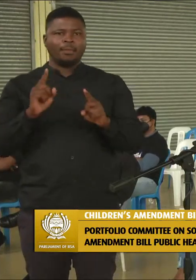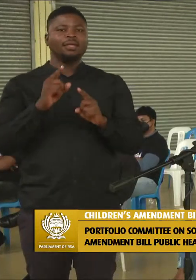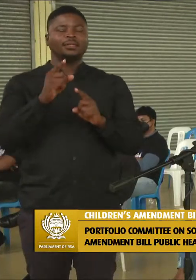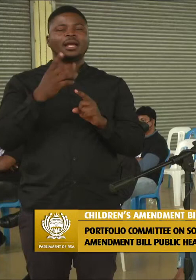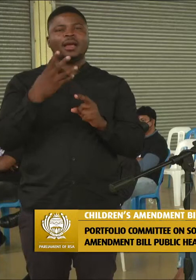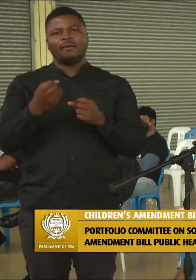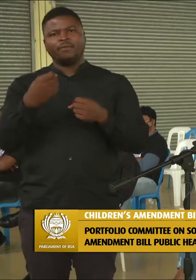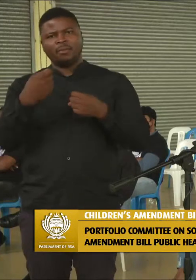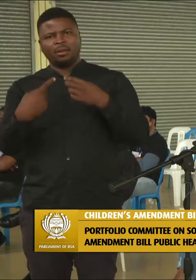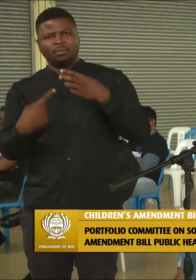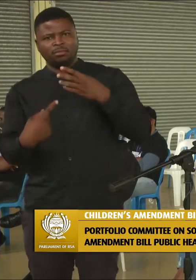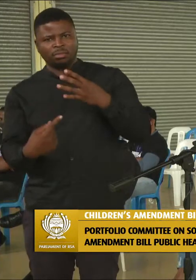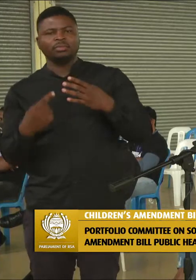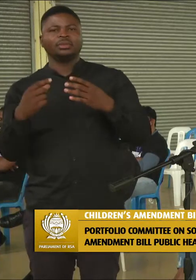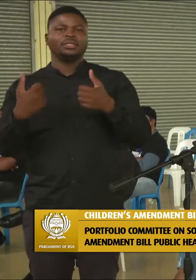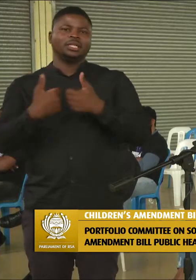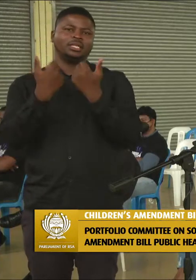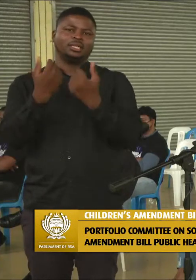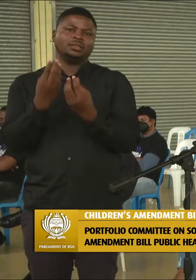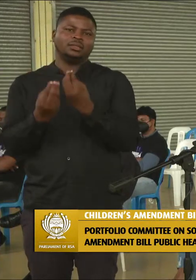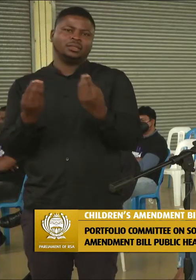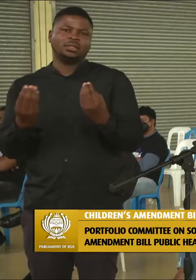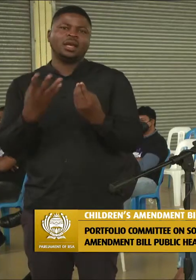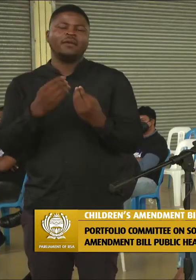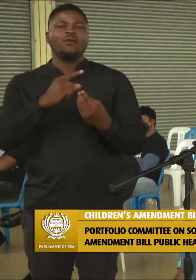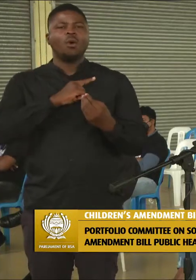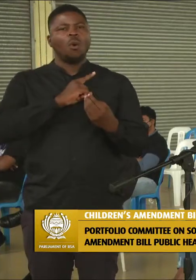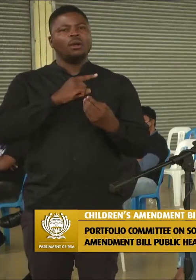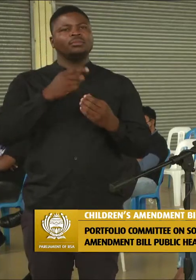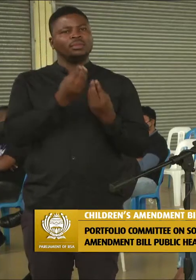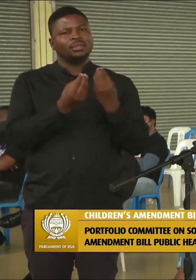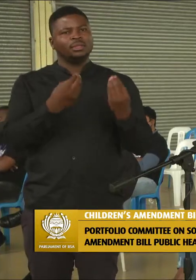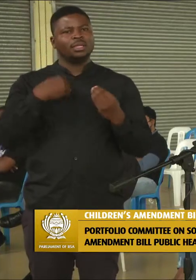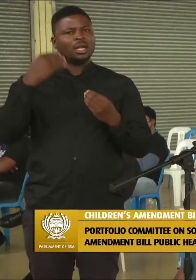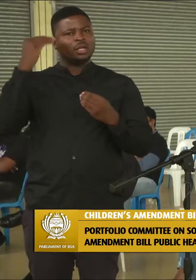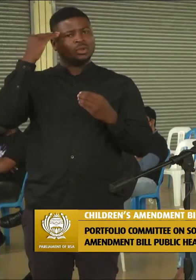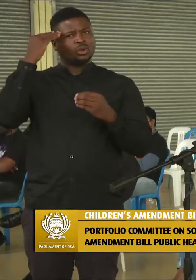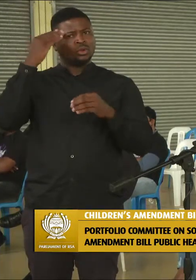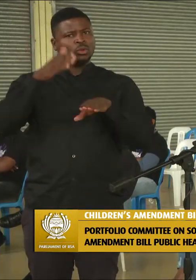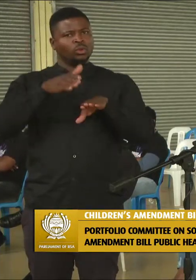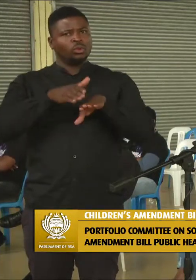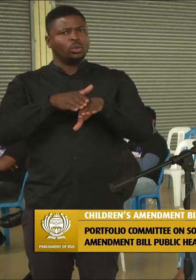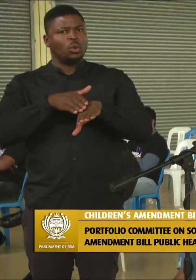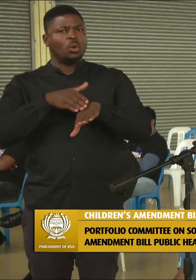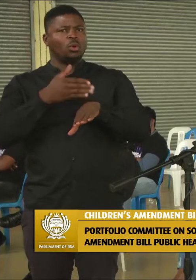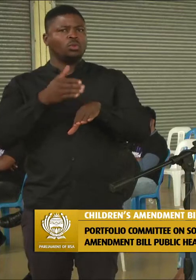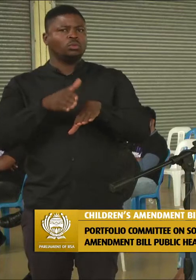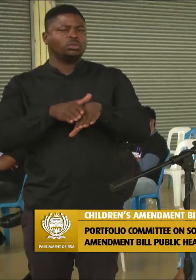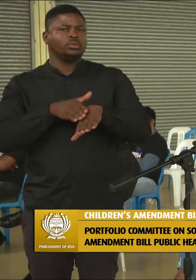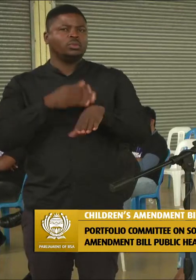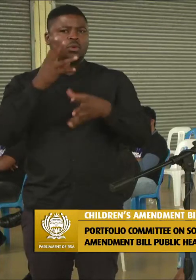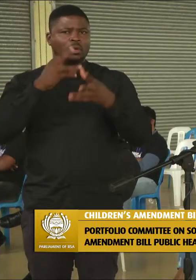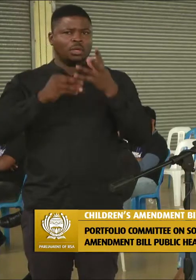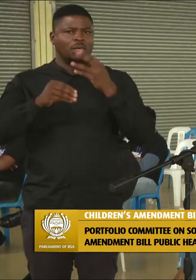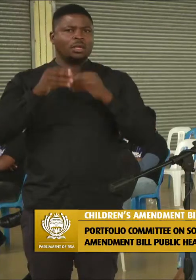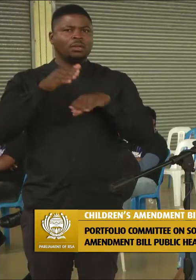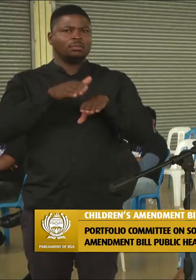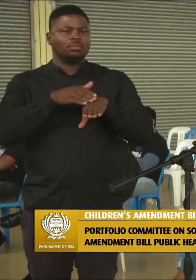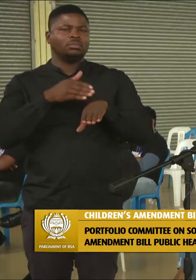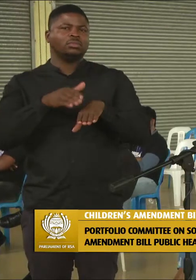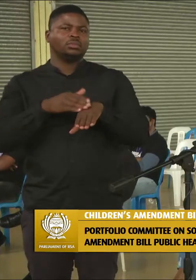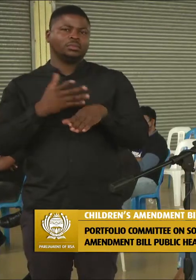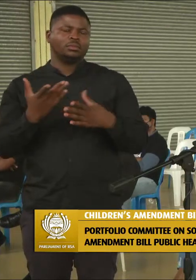imkhakha kulabantwana abama slow learners. You may find that it is dyslexia or other forms